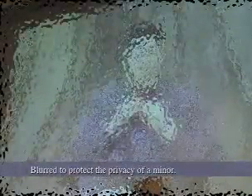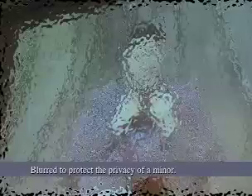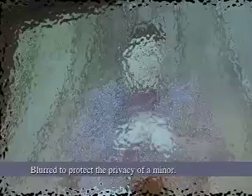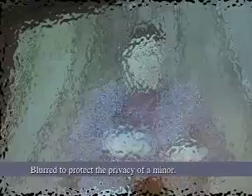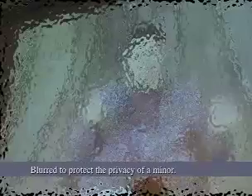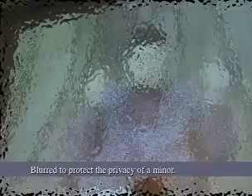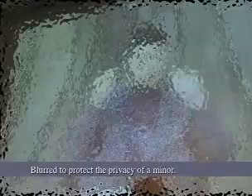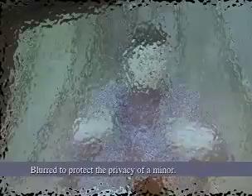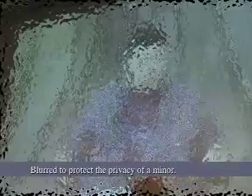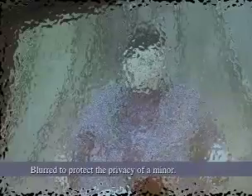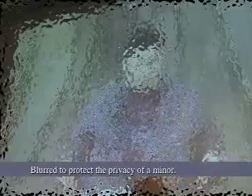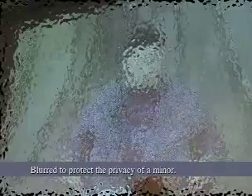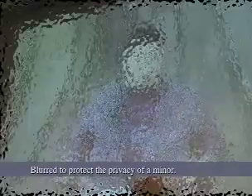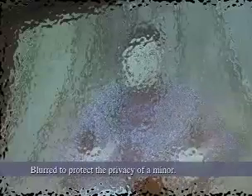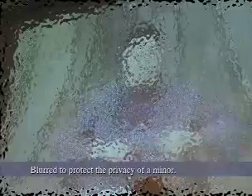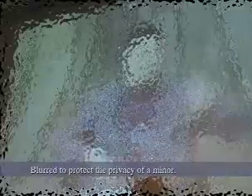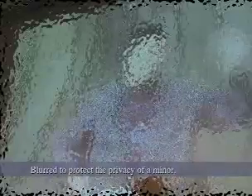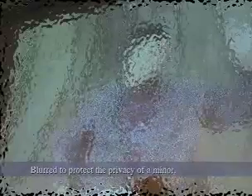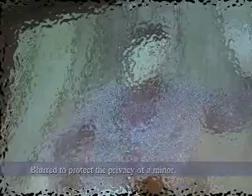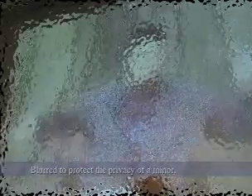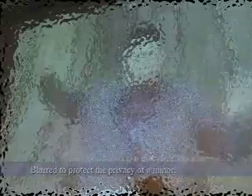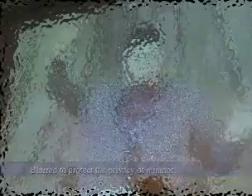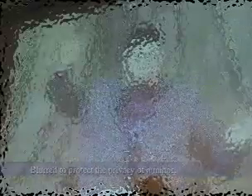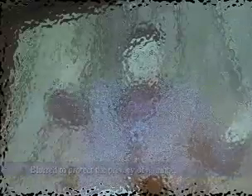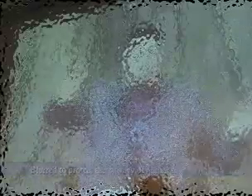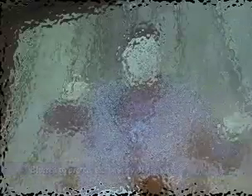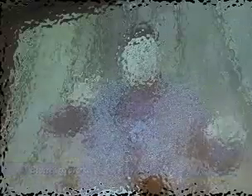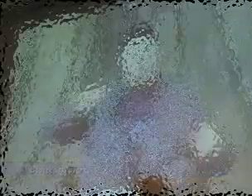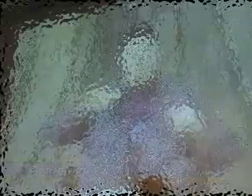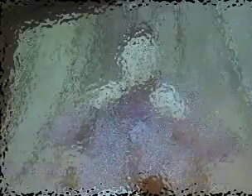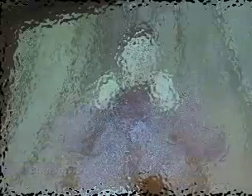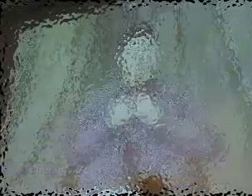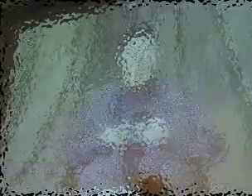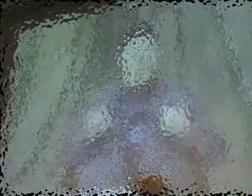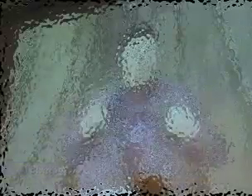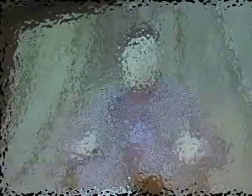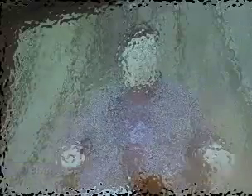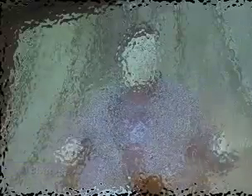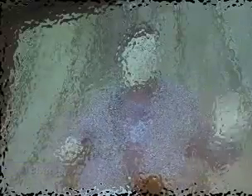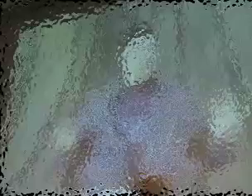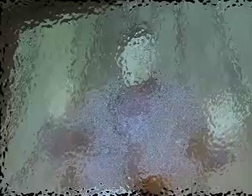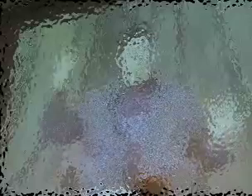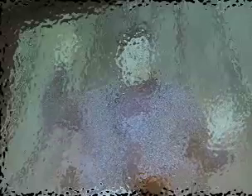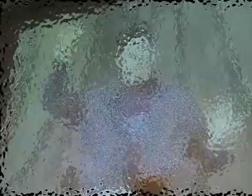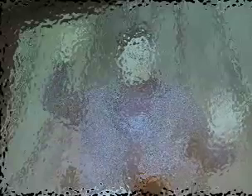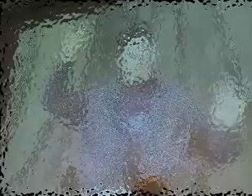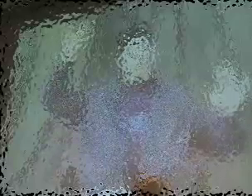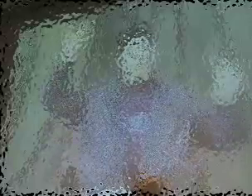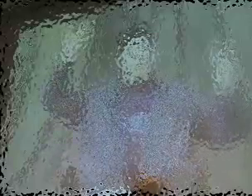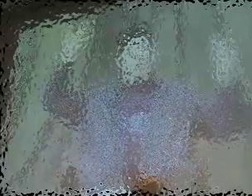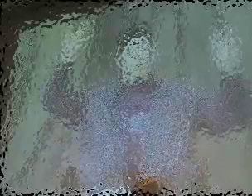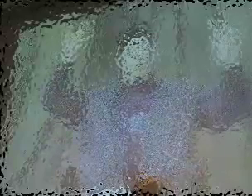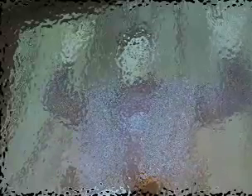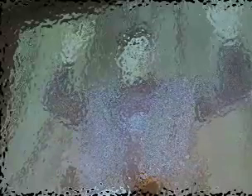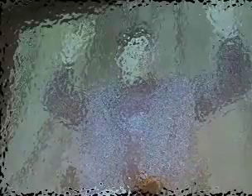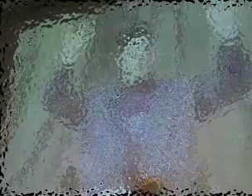Girls' baseball team lost, but it was 4-7, and the team was trying, to get 45 to